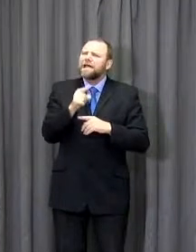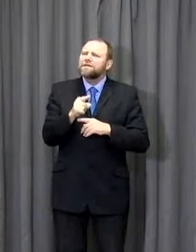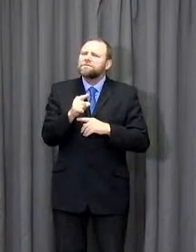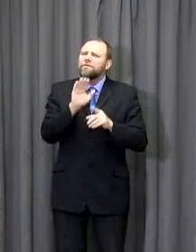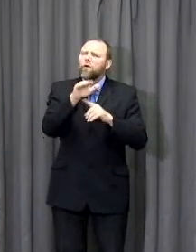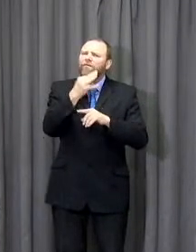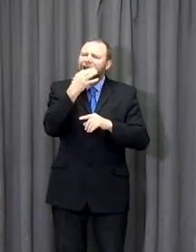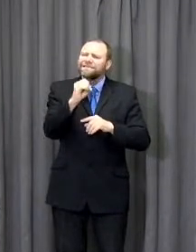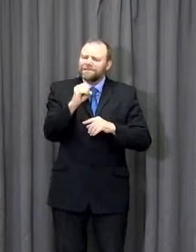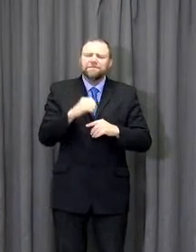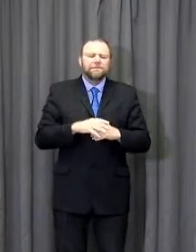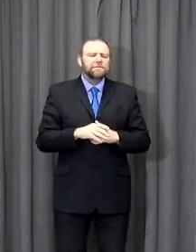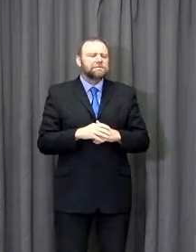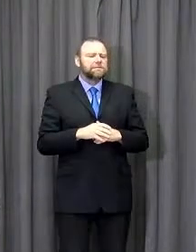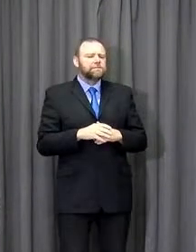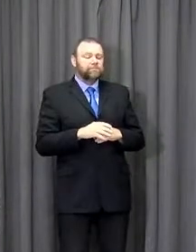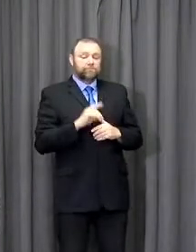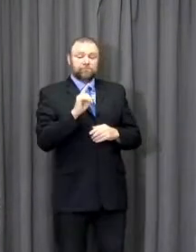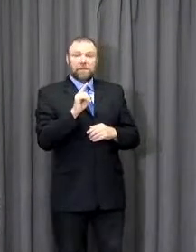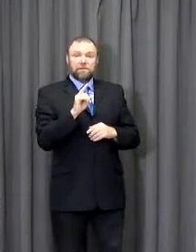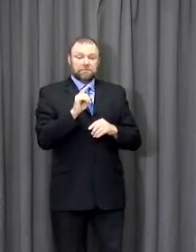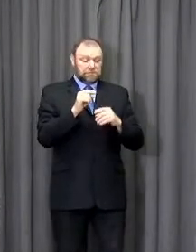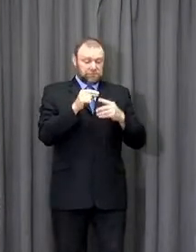vaccinated, but within that other group, the